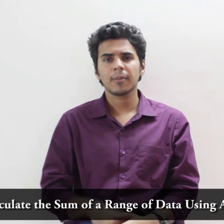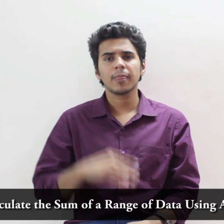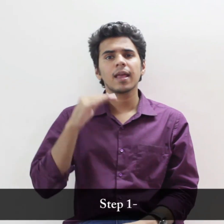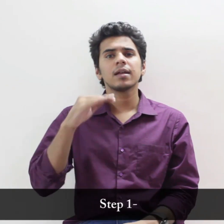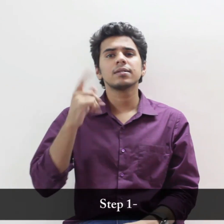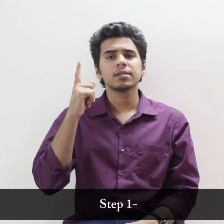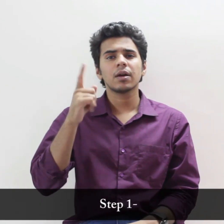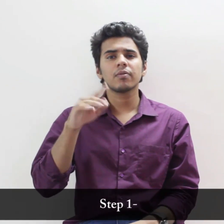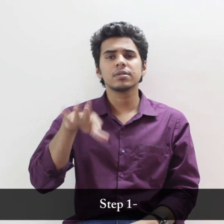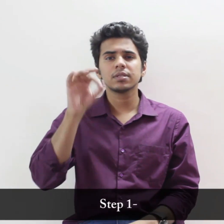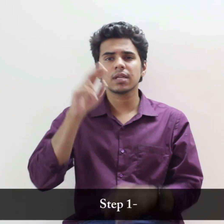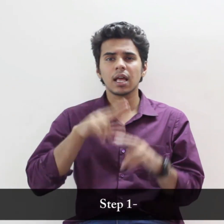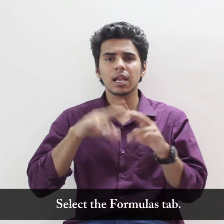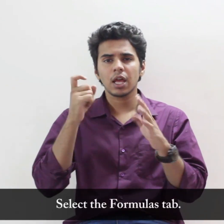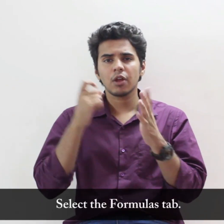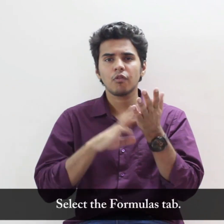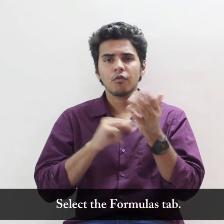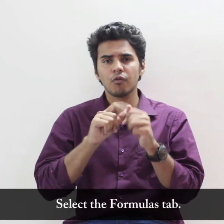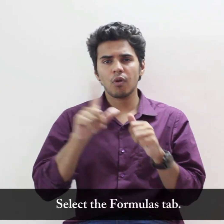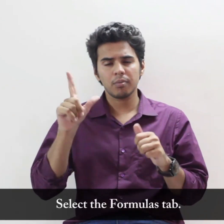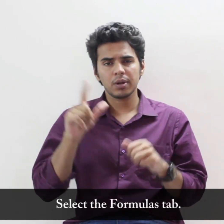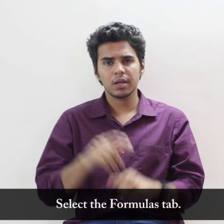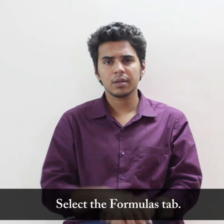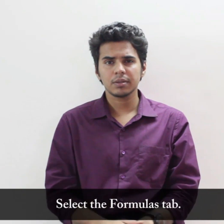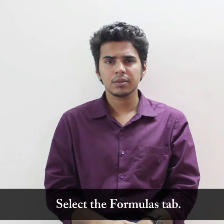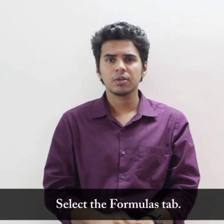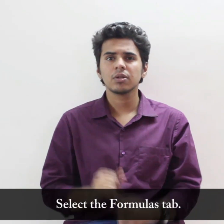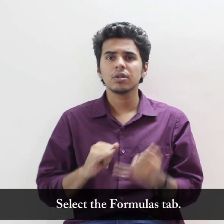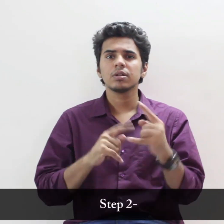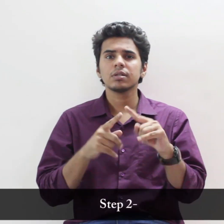Step 1. Select the Formulas tab. Step 2.